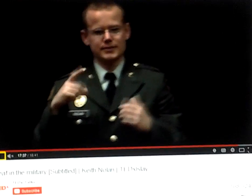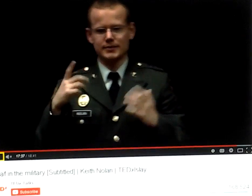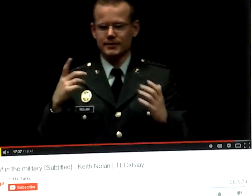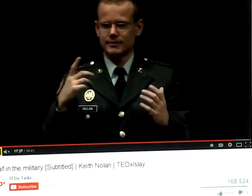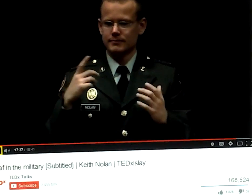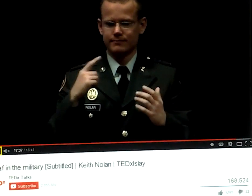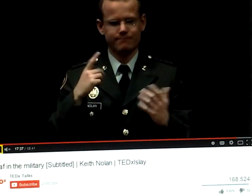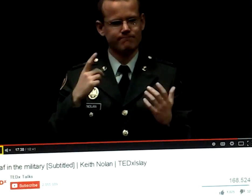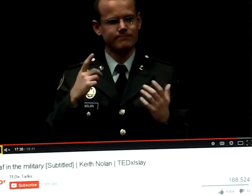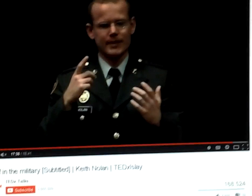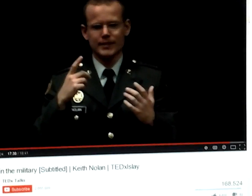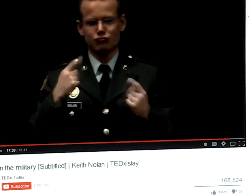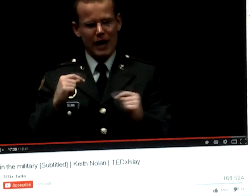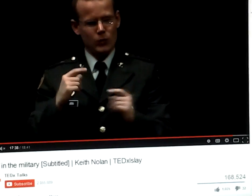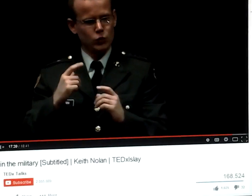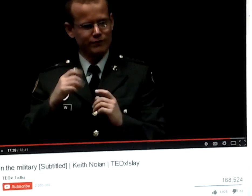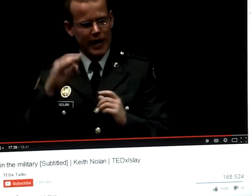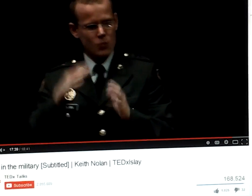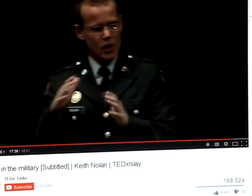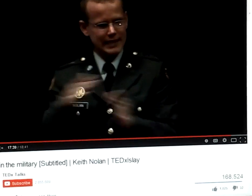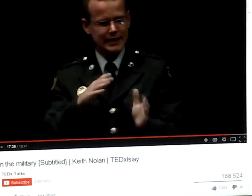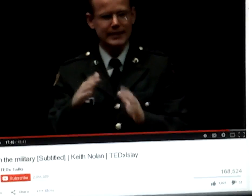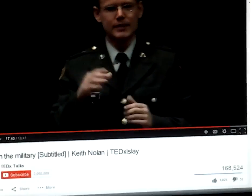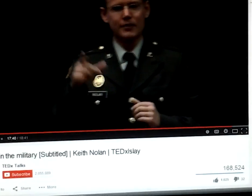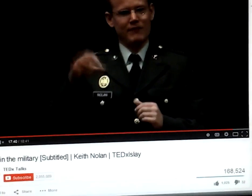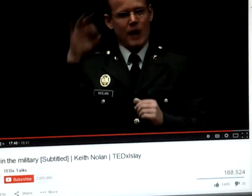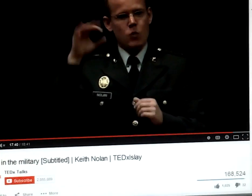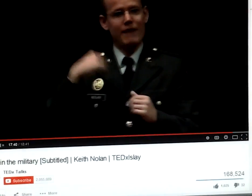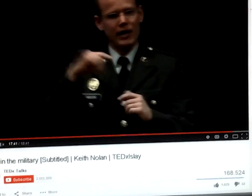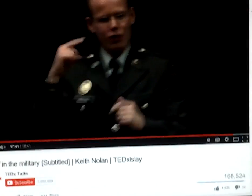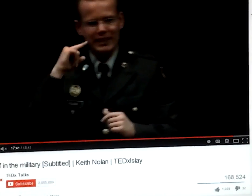all these things in order to continue."